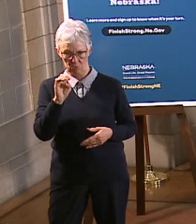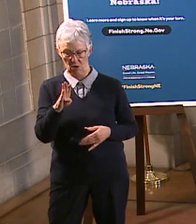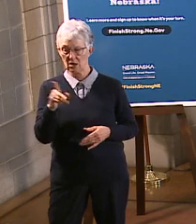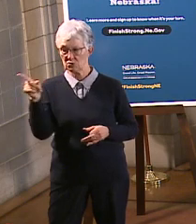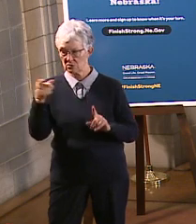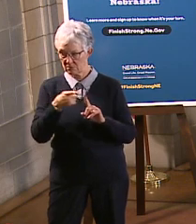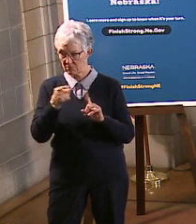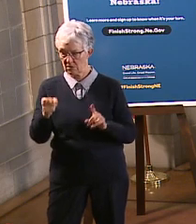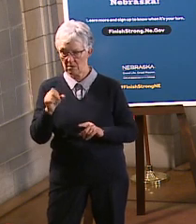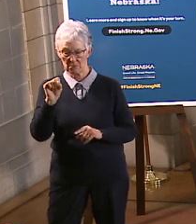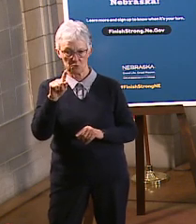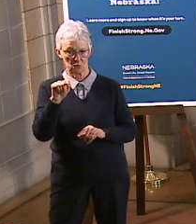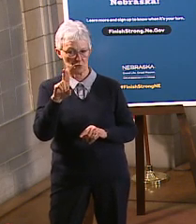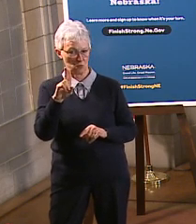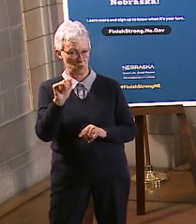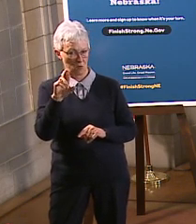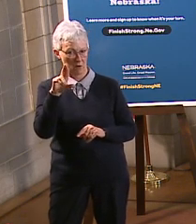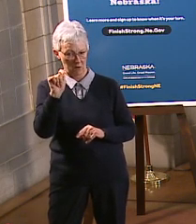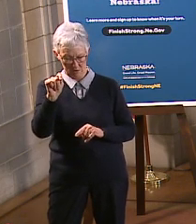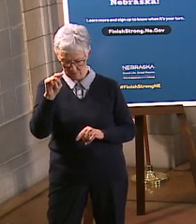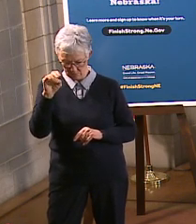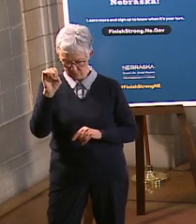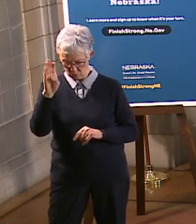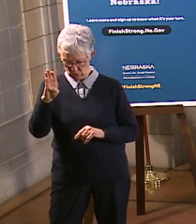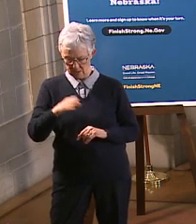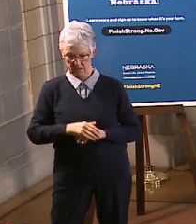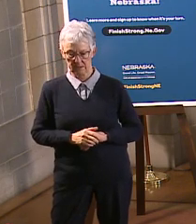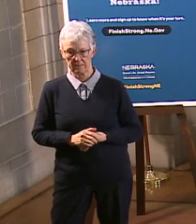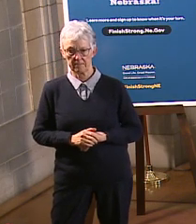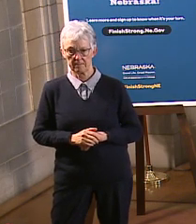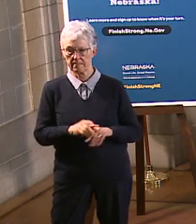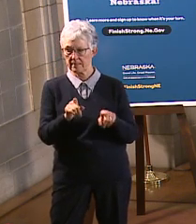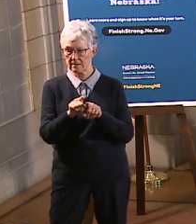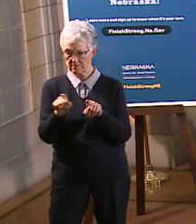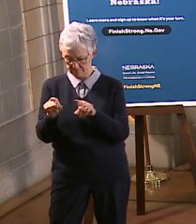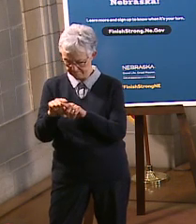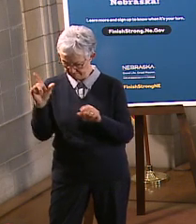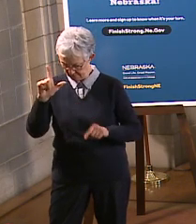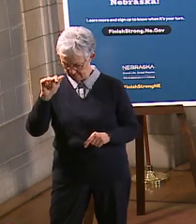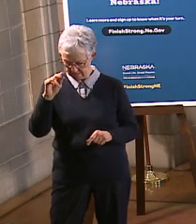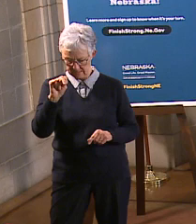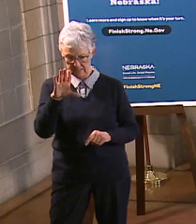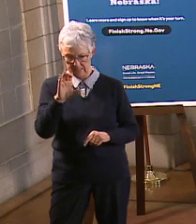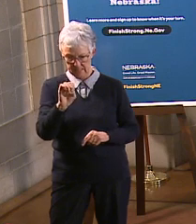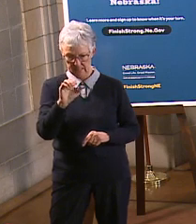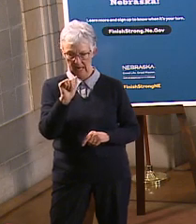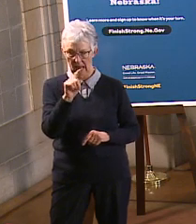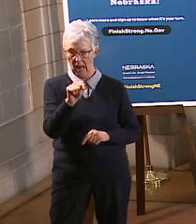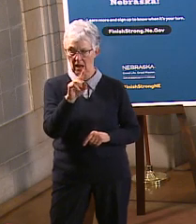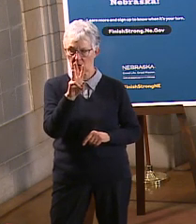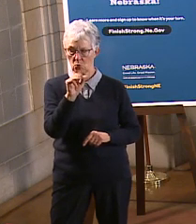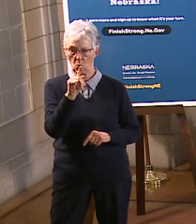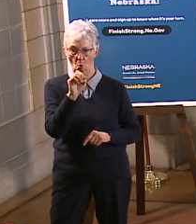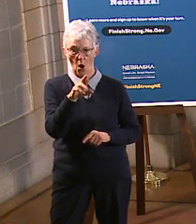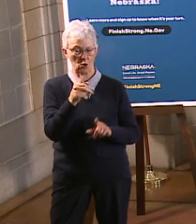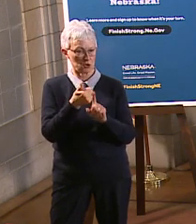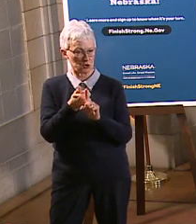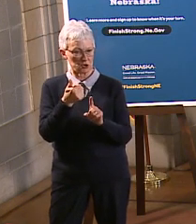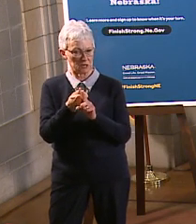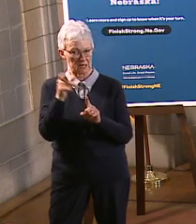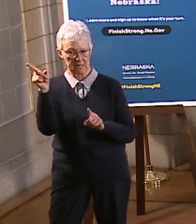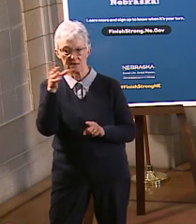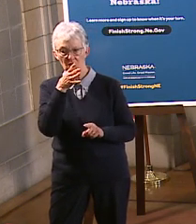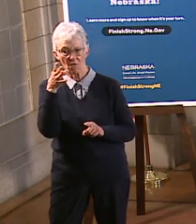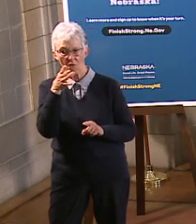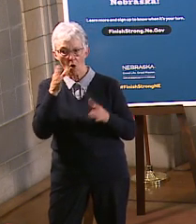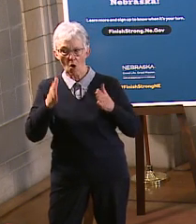about FFA Week and what the FFA is involved with. And then we also have Lance Atwater, who is a farmer by around Air